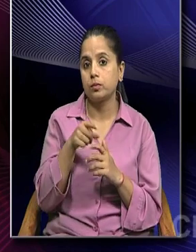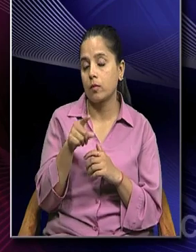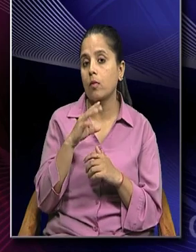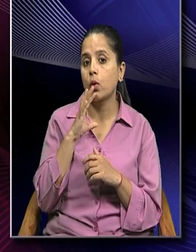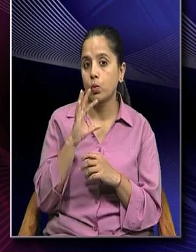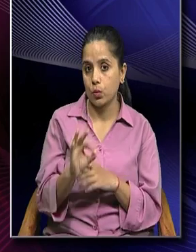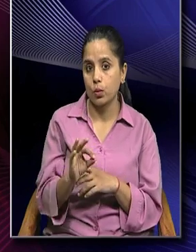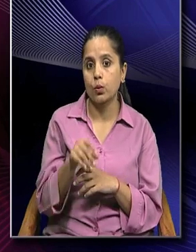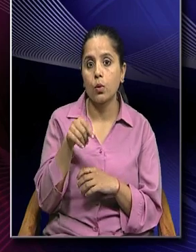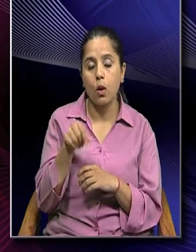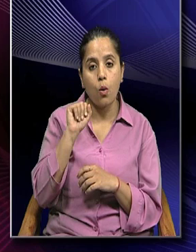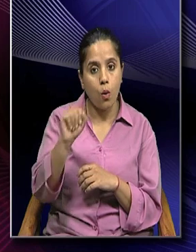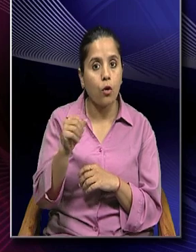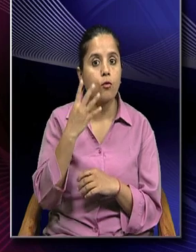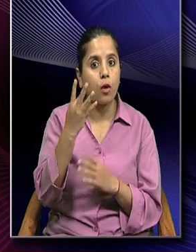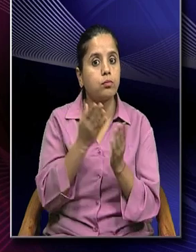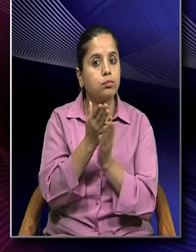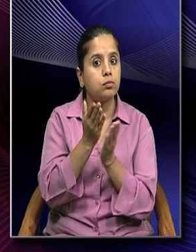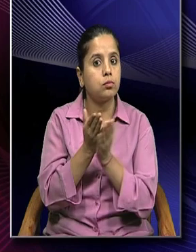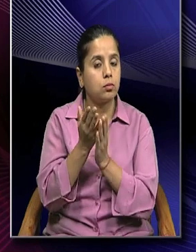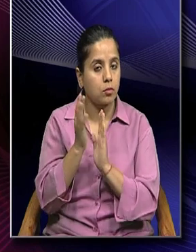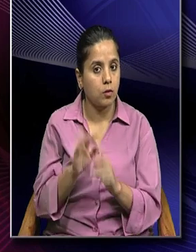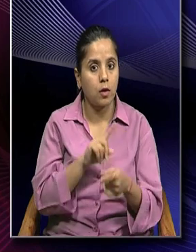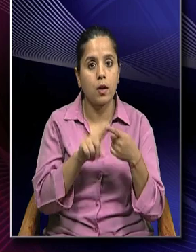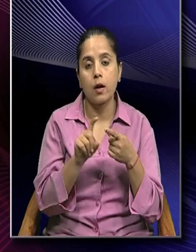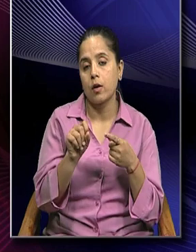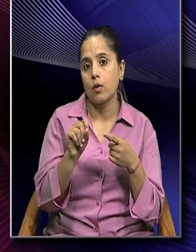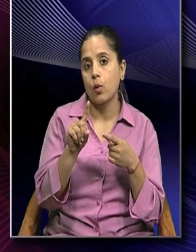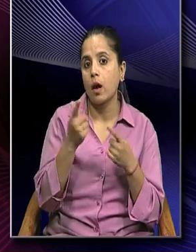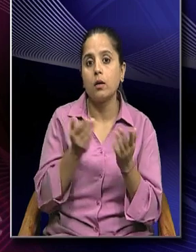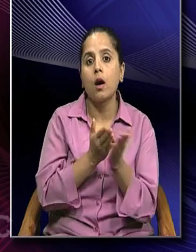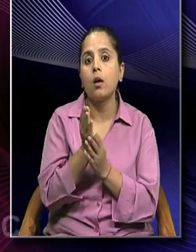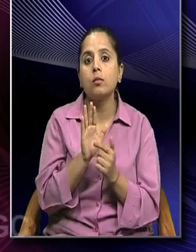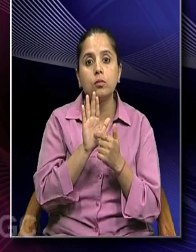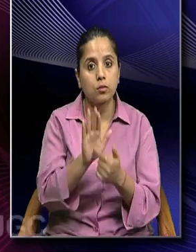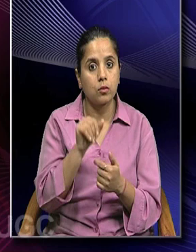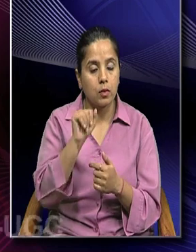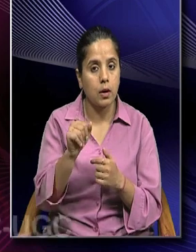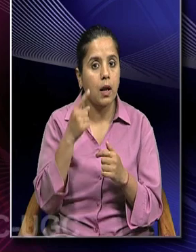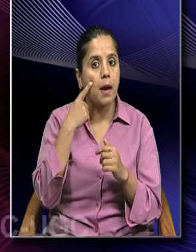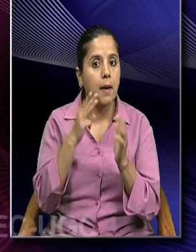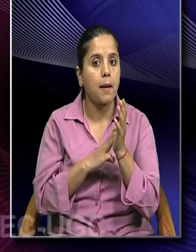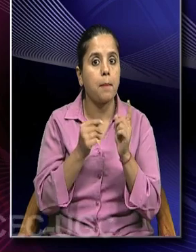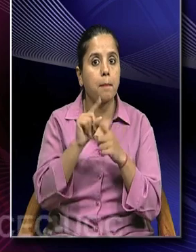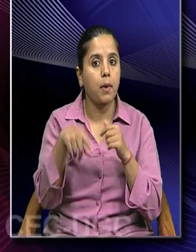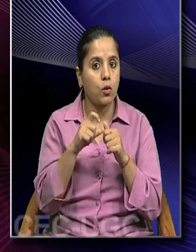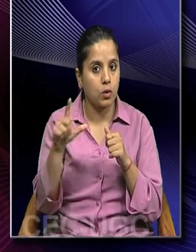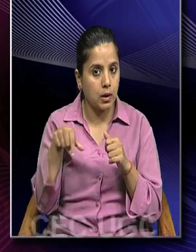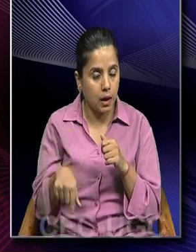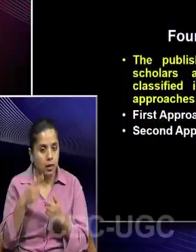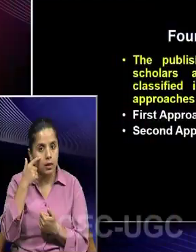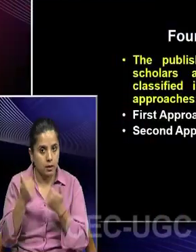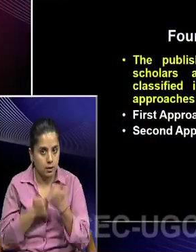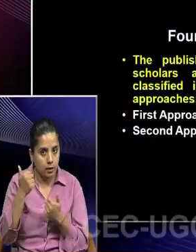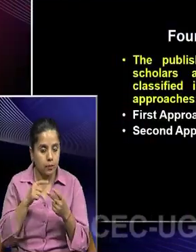actually come up with 4 approaches to it. The first approach is basically of empirical testing, the second approach